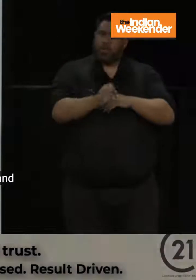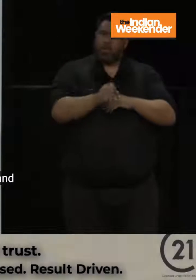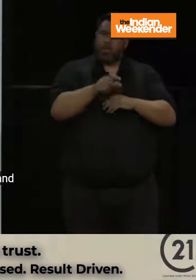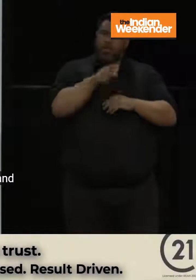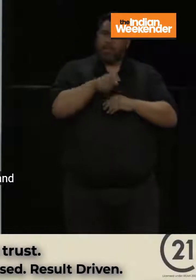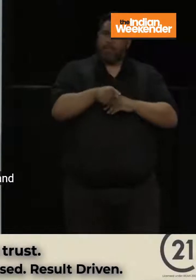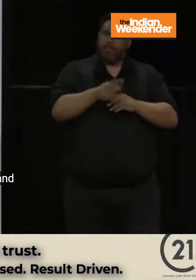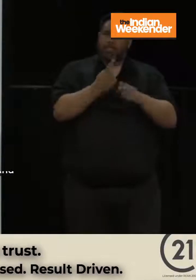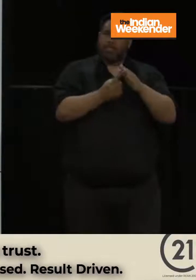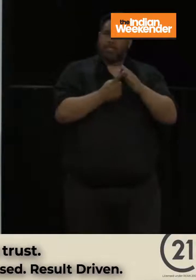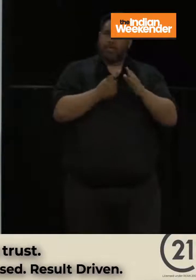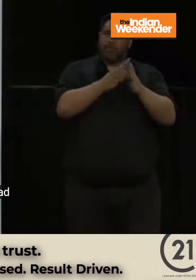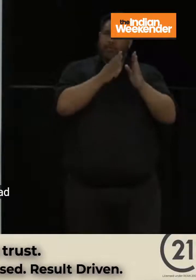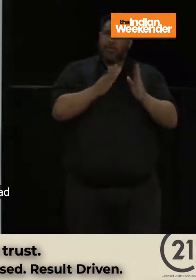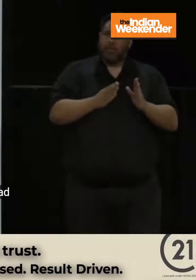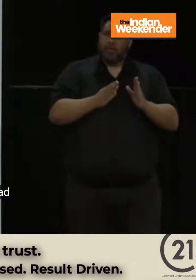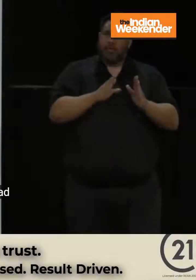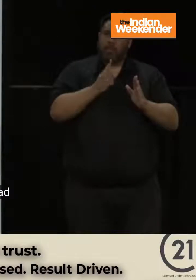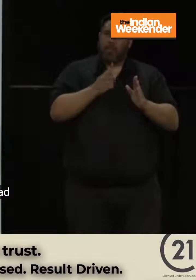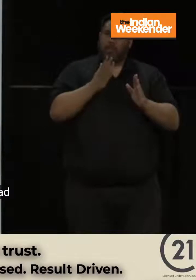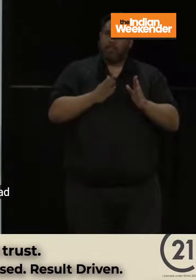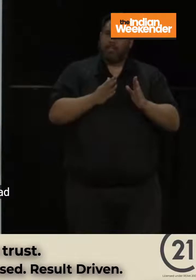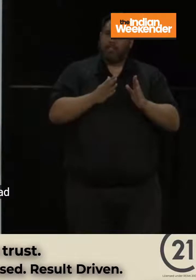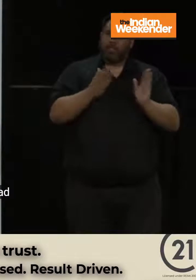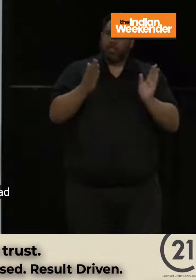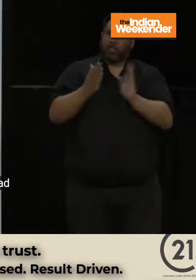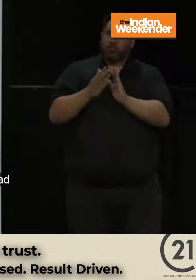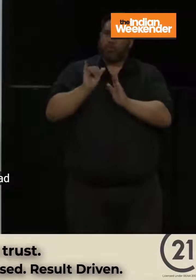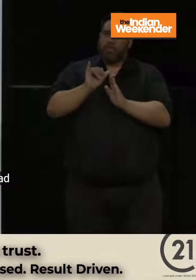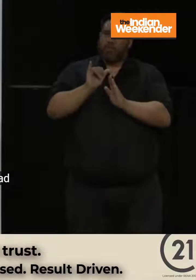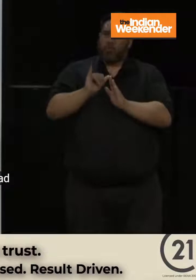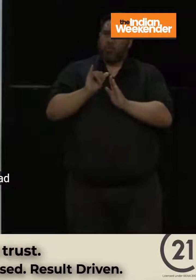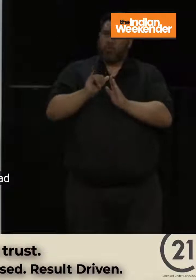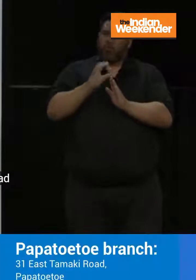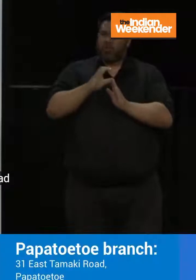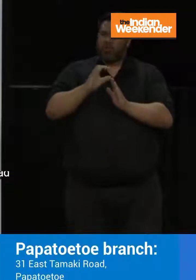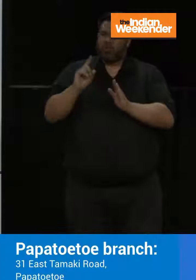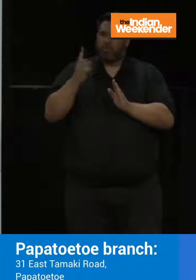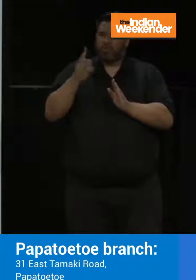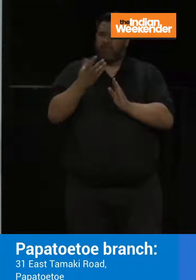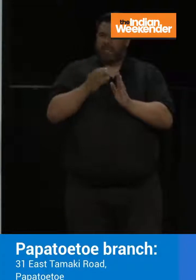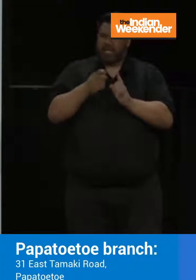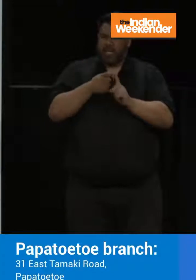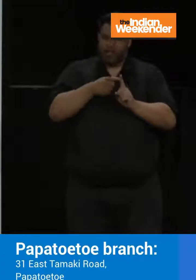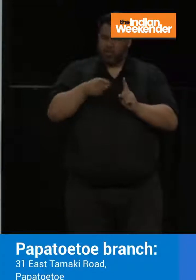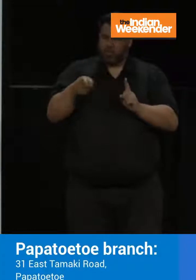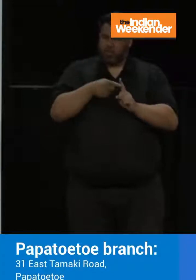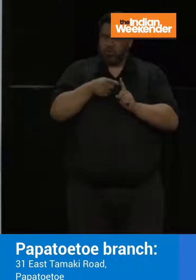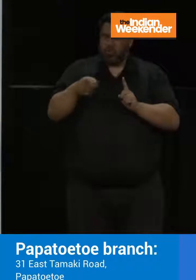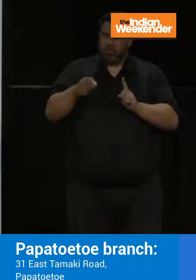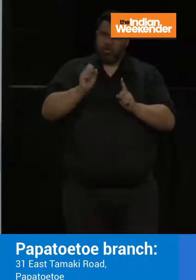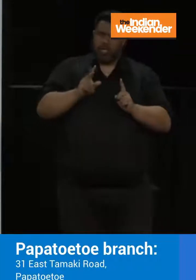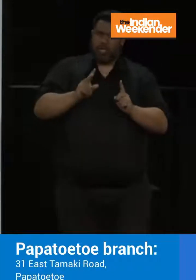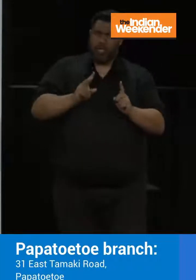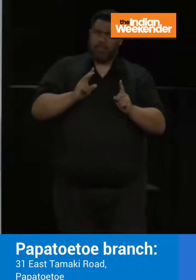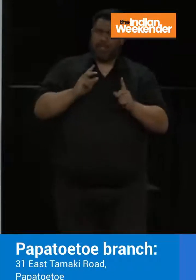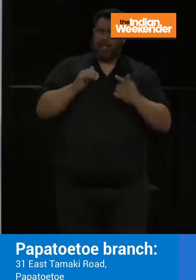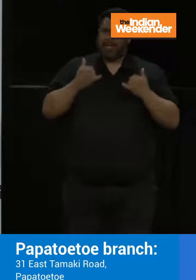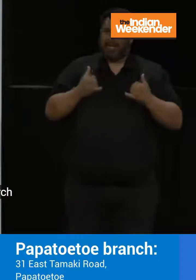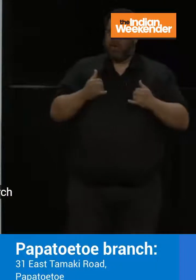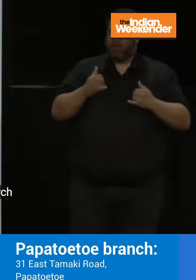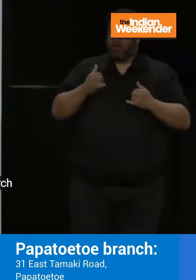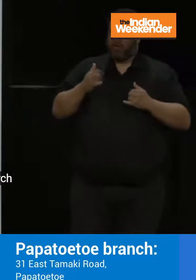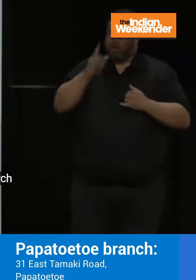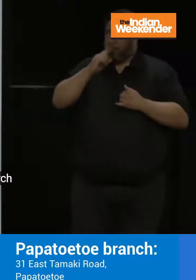kilometres of both Christchurch and Auckland. People who come back now under this, are they able to get onto domestic airlines or what have